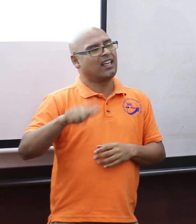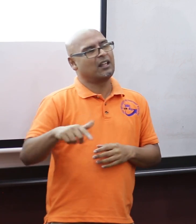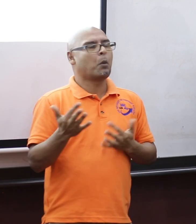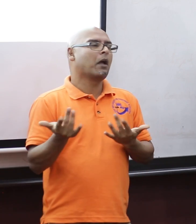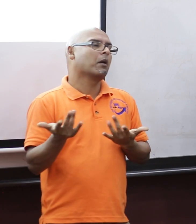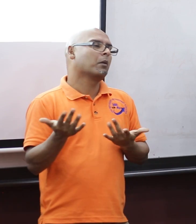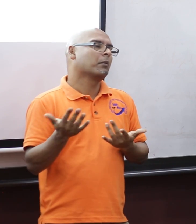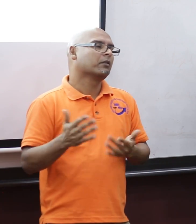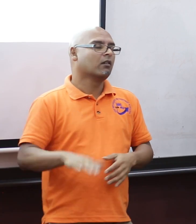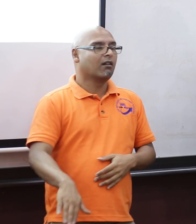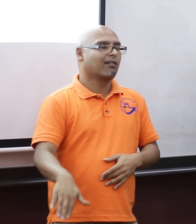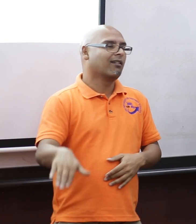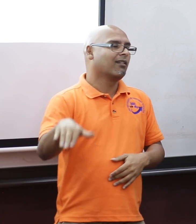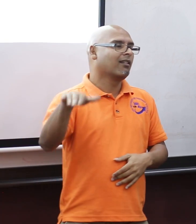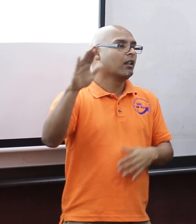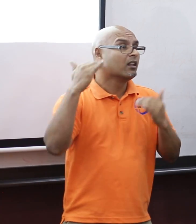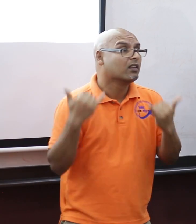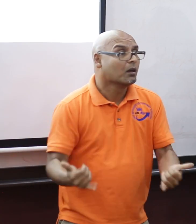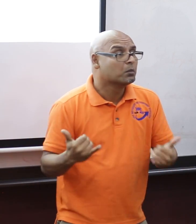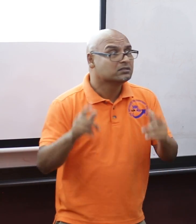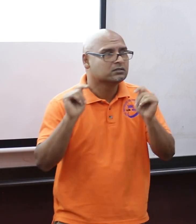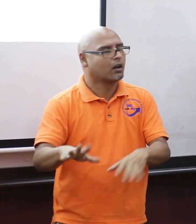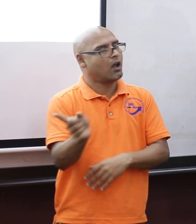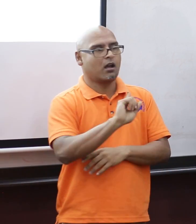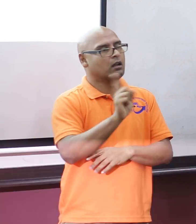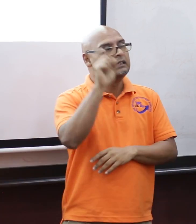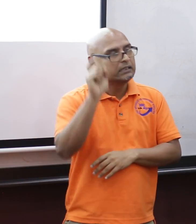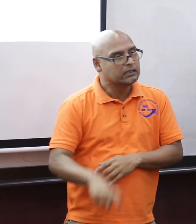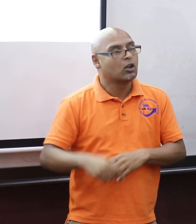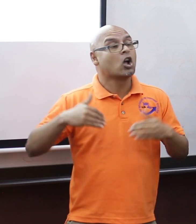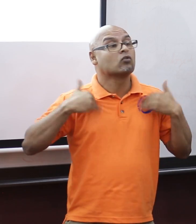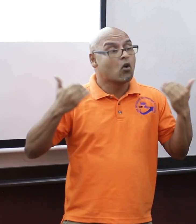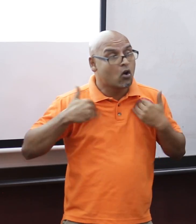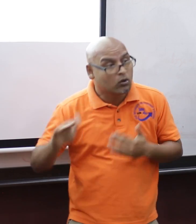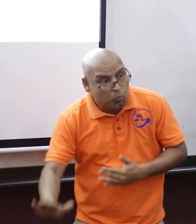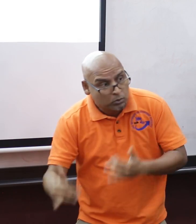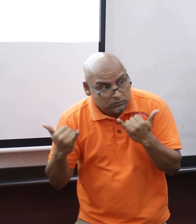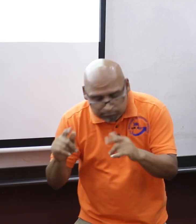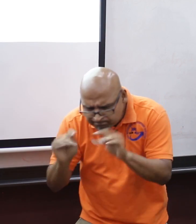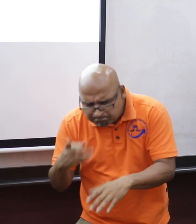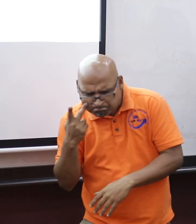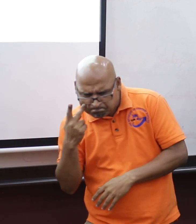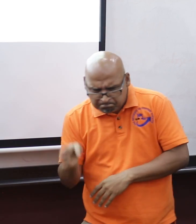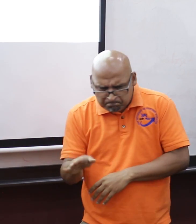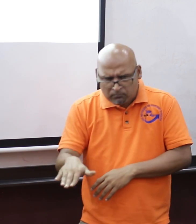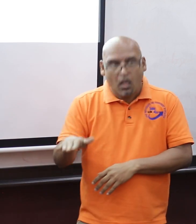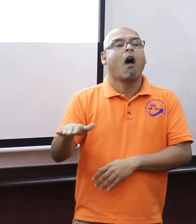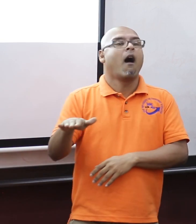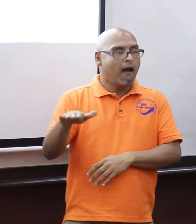the shortcomings are, and therefore we will not be able to implement the technology and the services that they